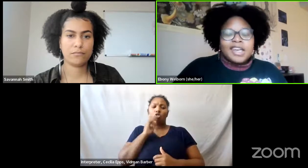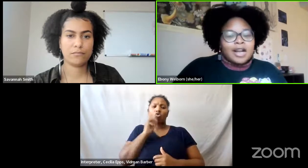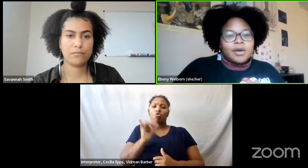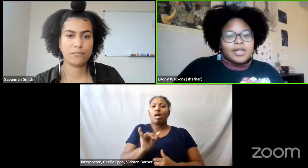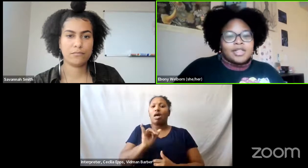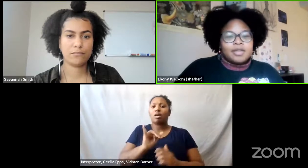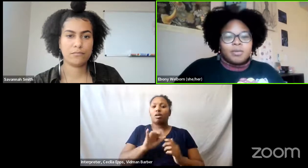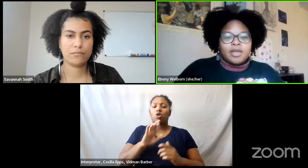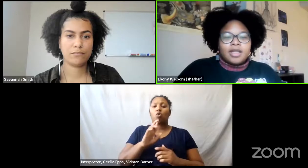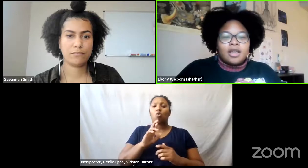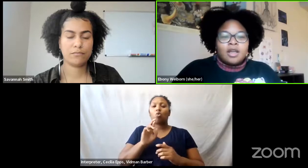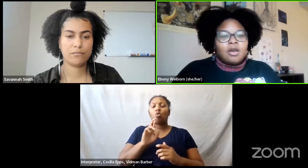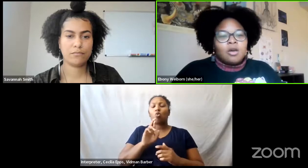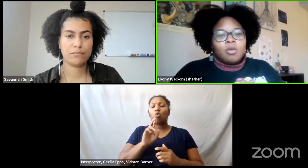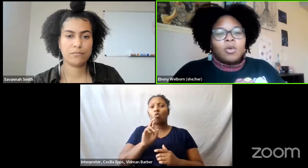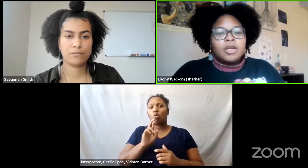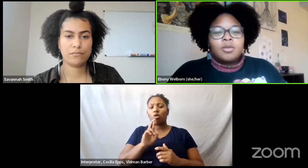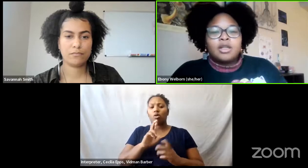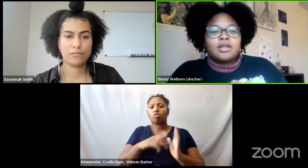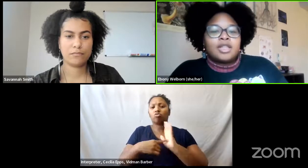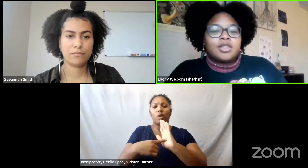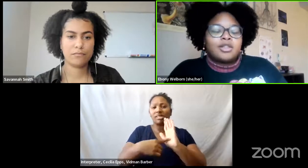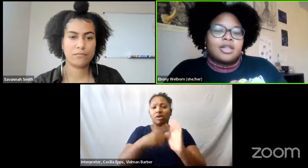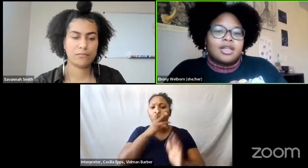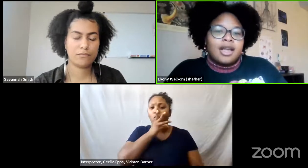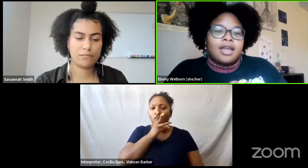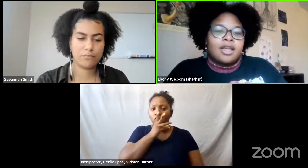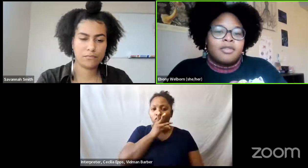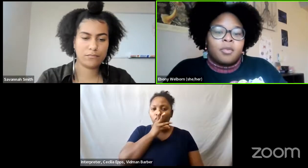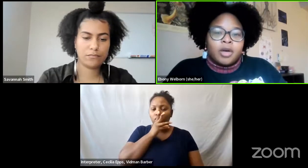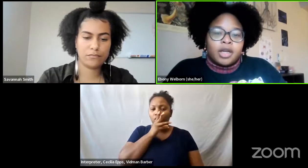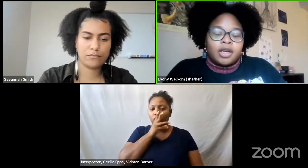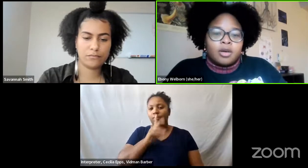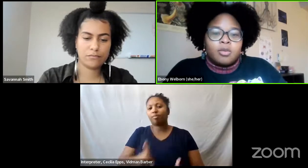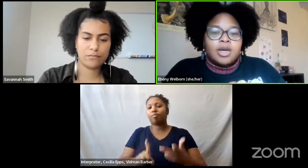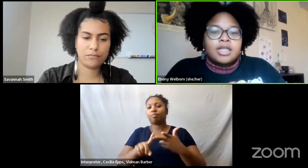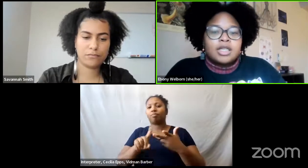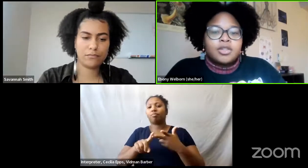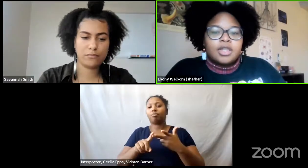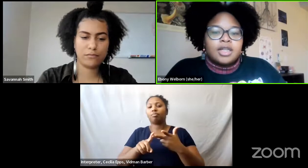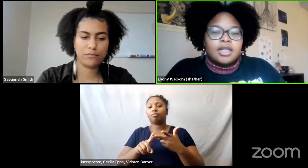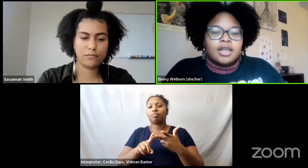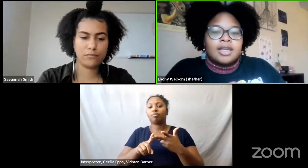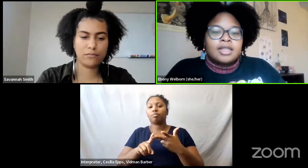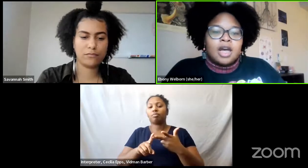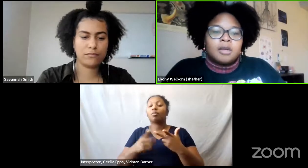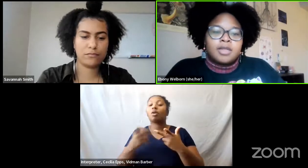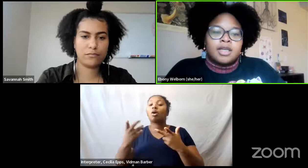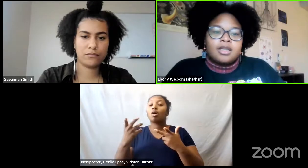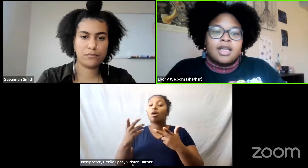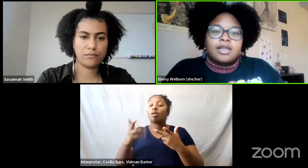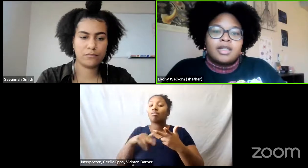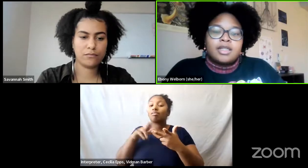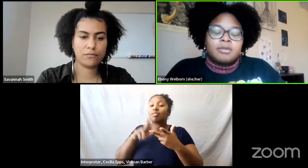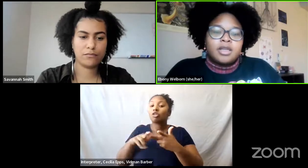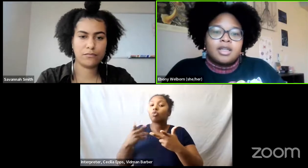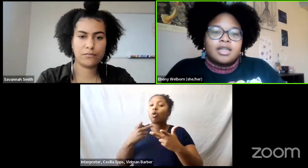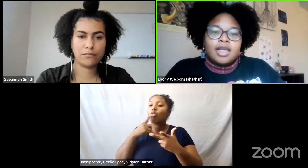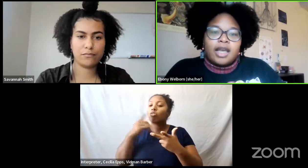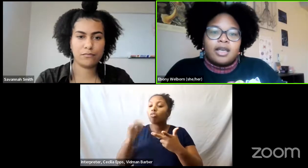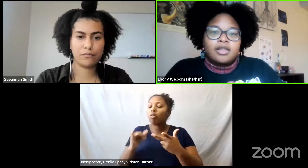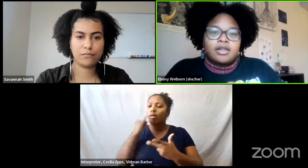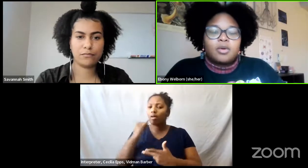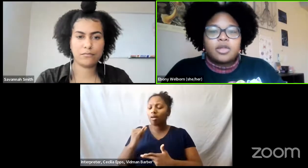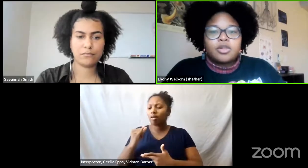And lastly, our question would be, what would nature look like if water wasn't treated as an object that needed to